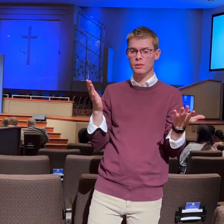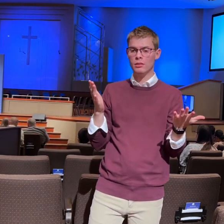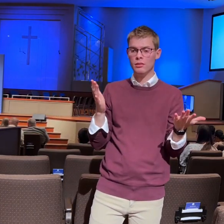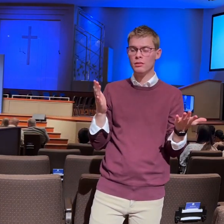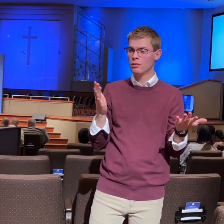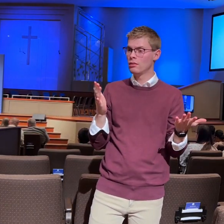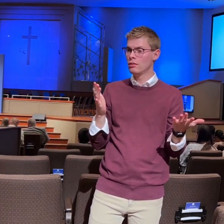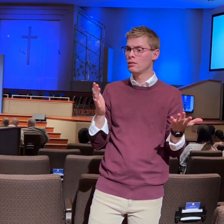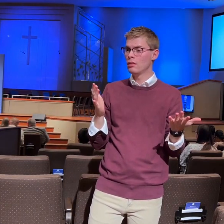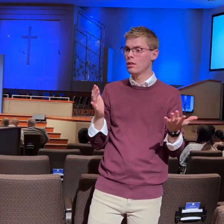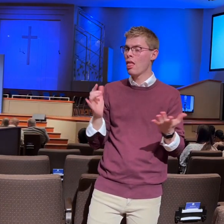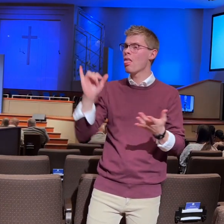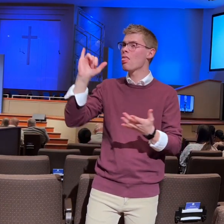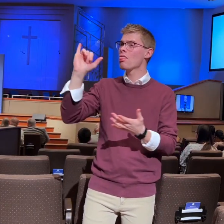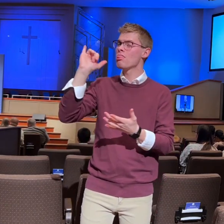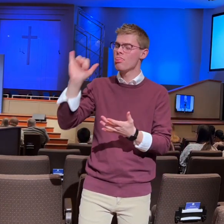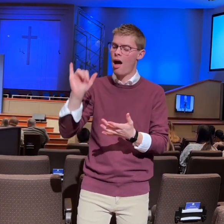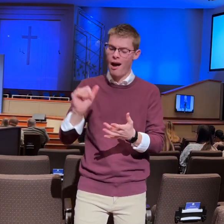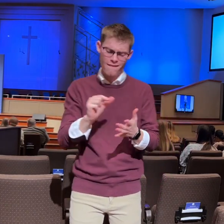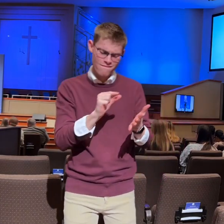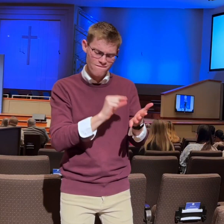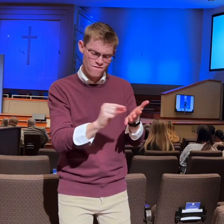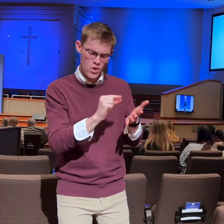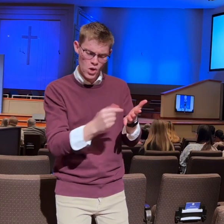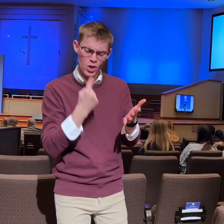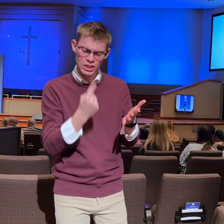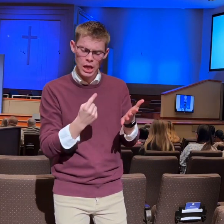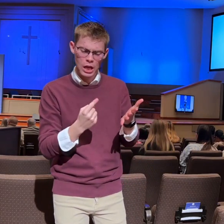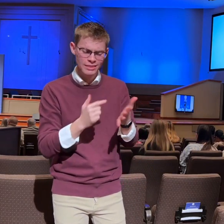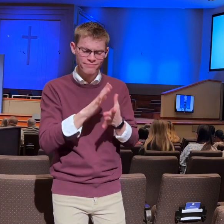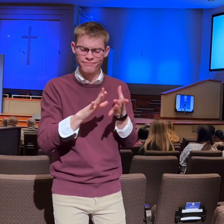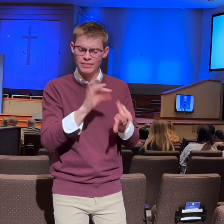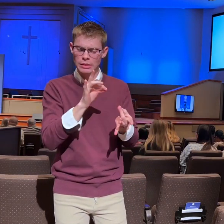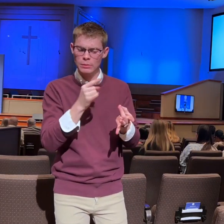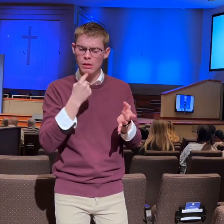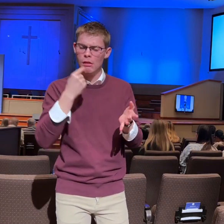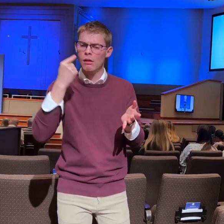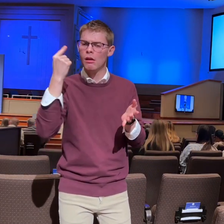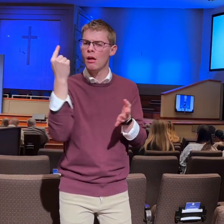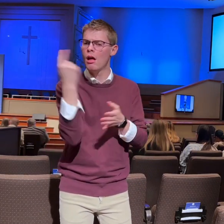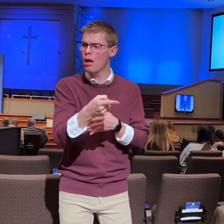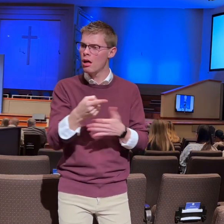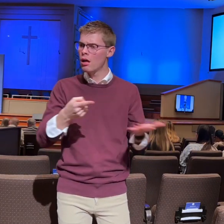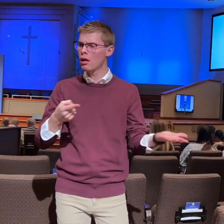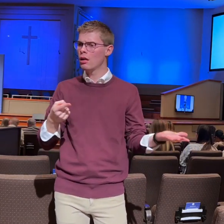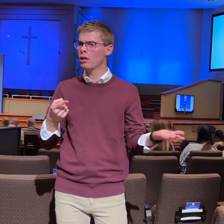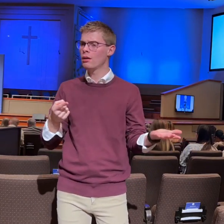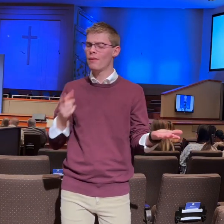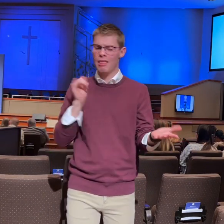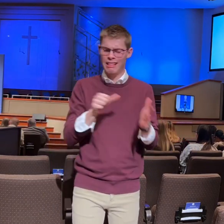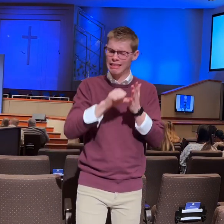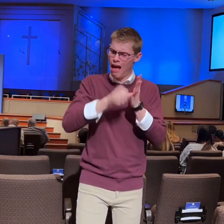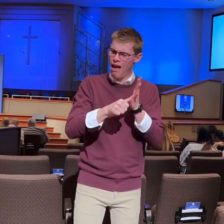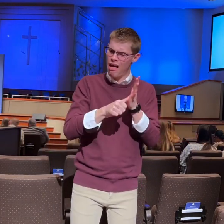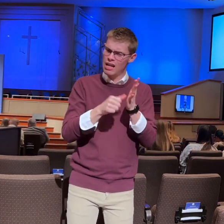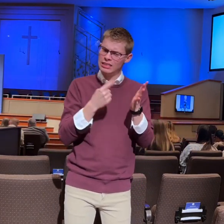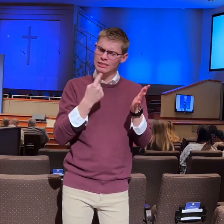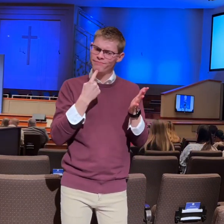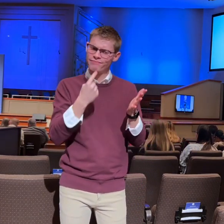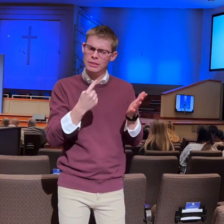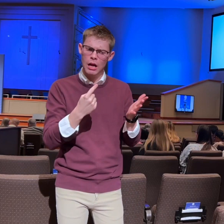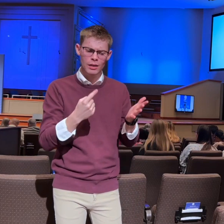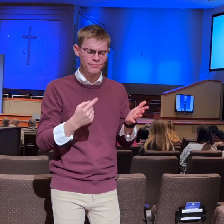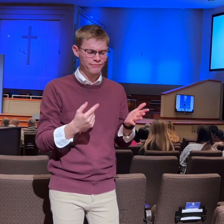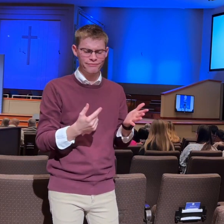says the Spirit speaketh expressly. It's an emphasis that's given to us as if to say don't miss